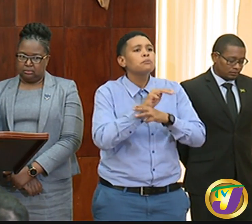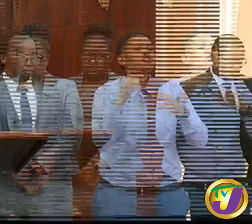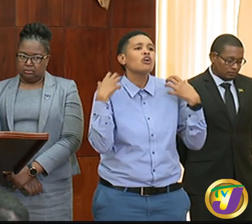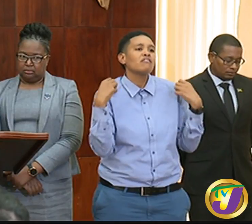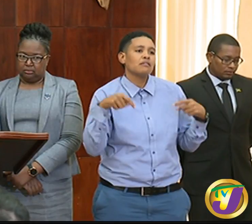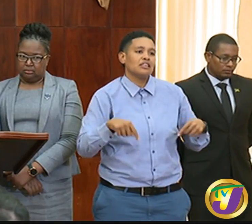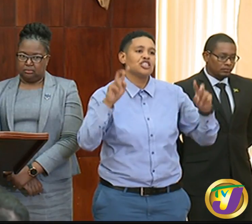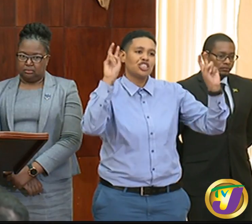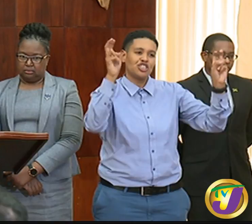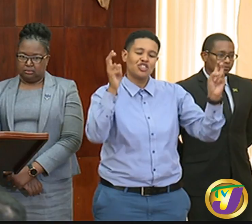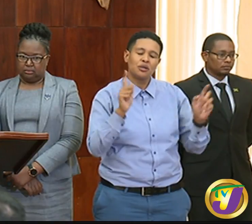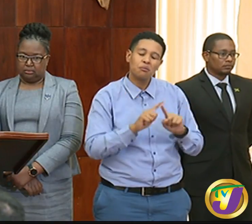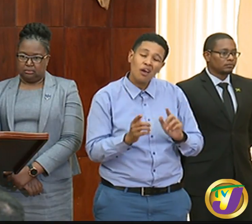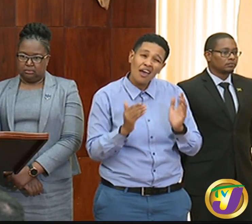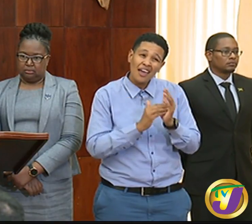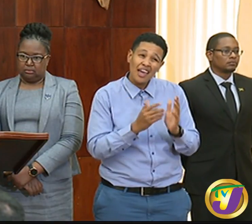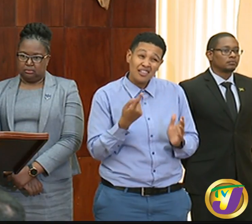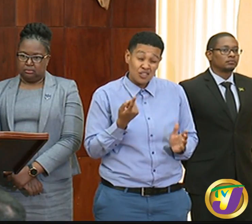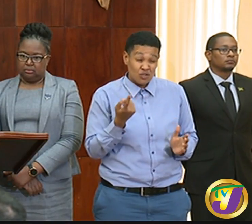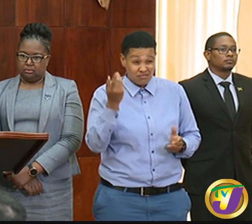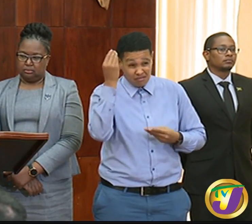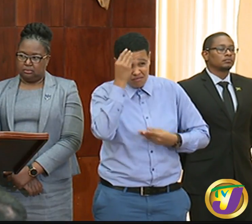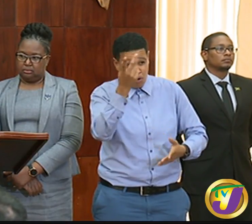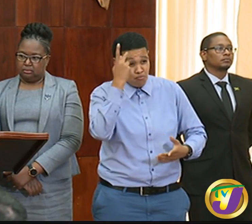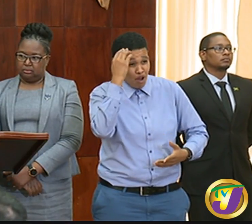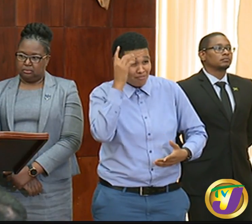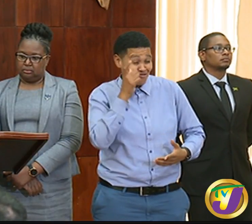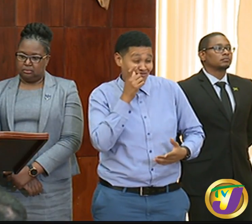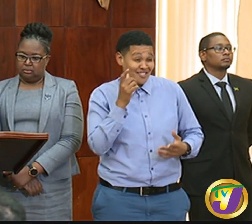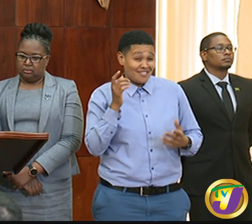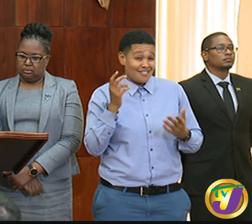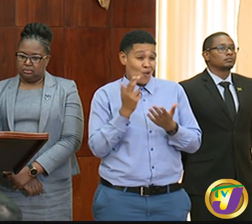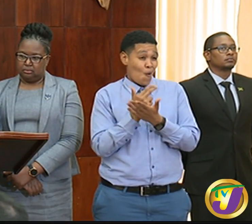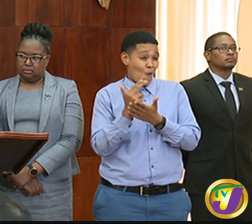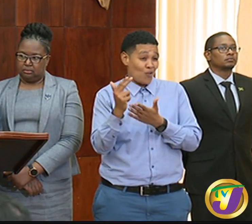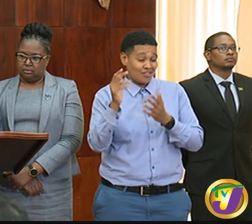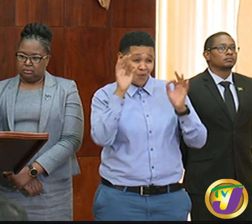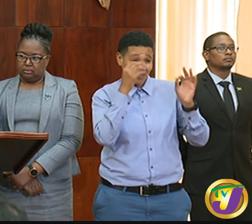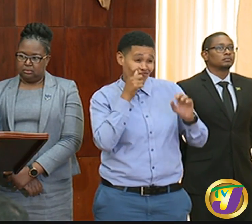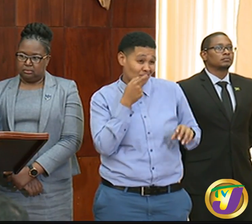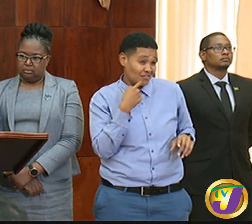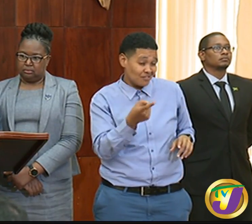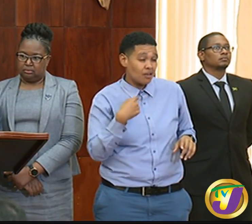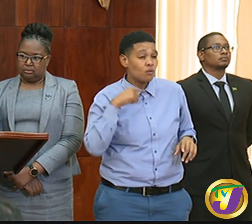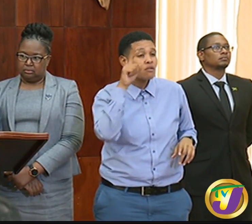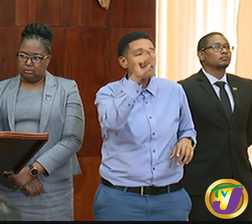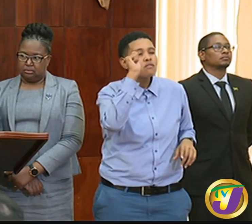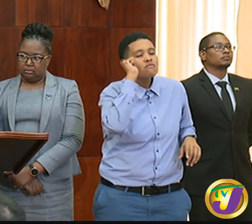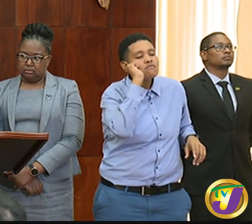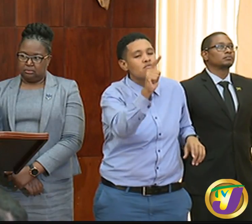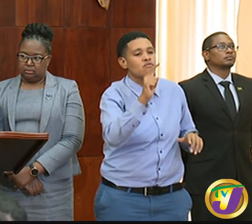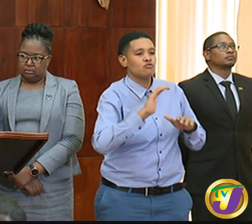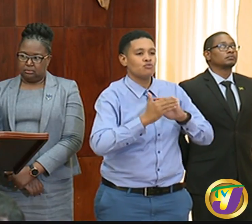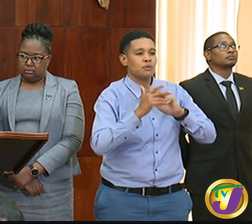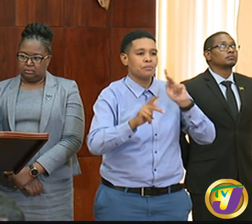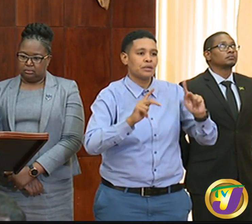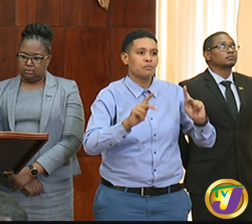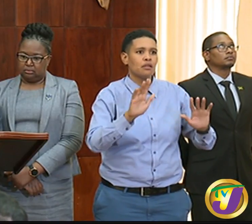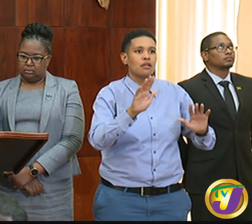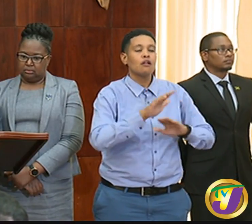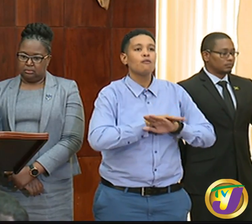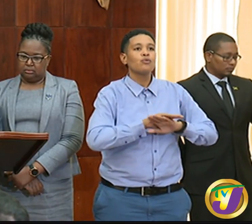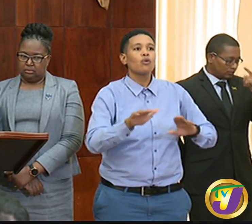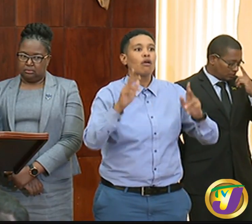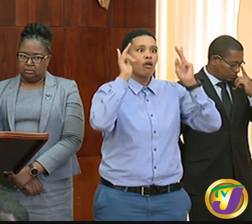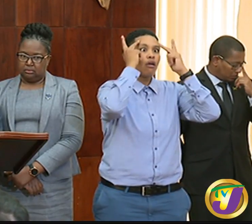in this matter. But again, to reiterate what our Prime Minister has in fact indicated, we're asking all Jamaicans not to